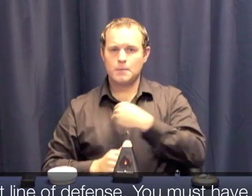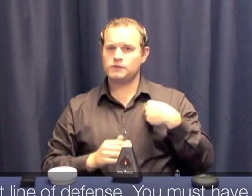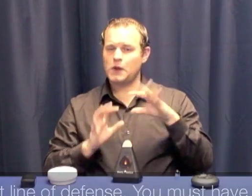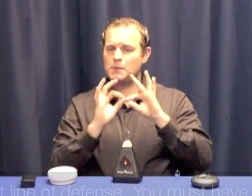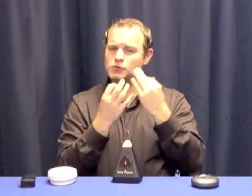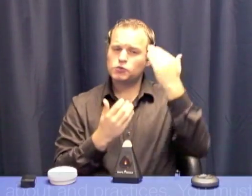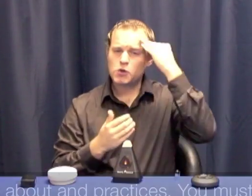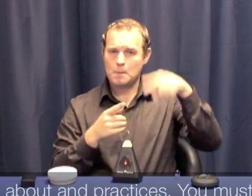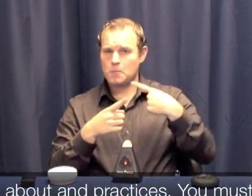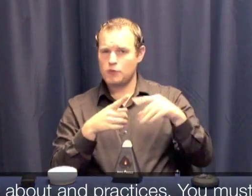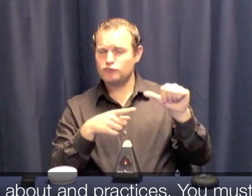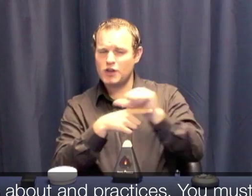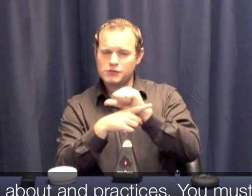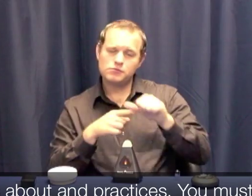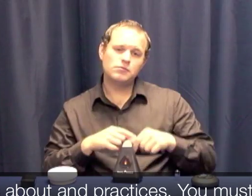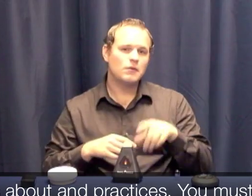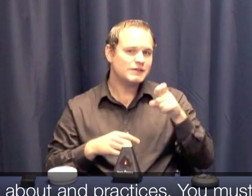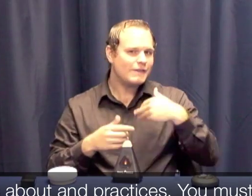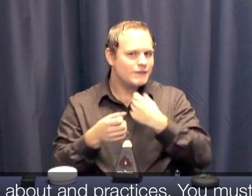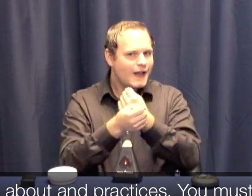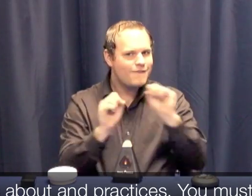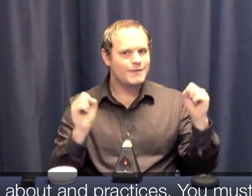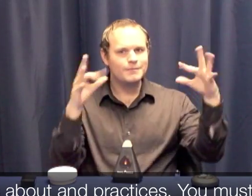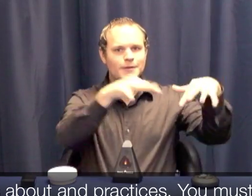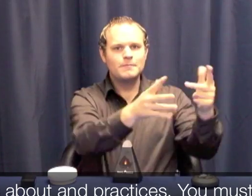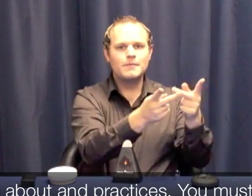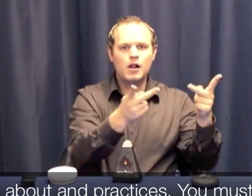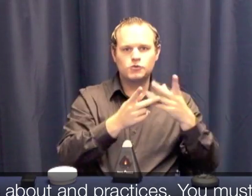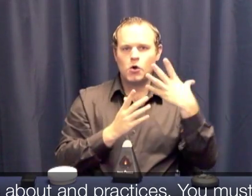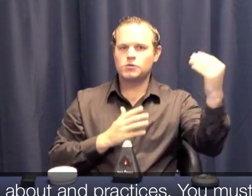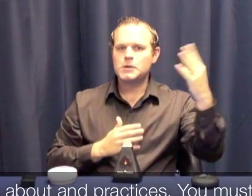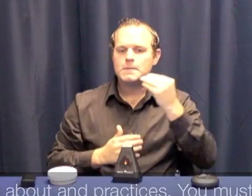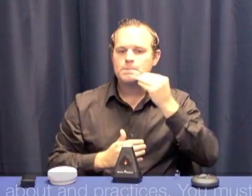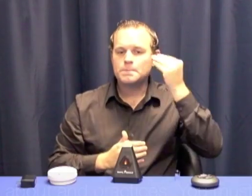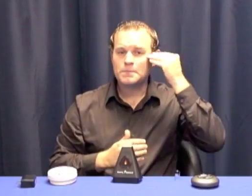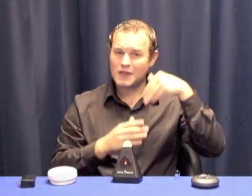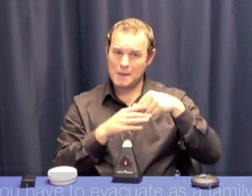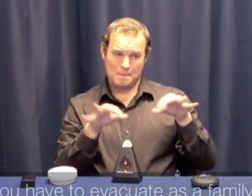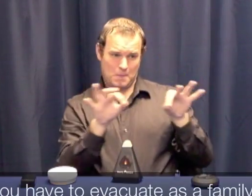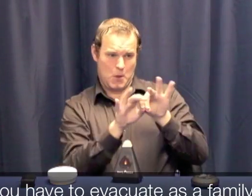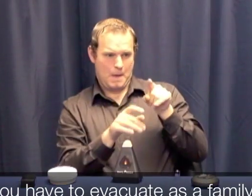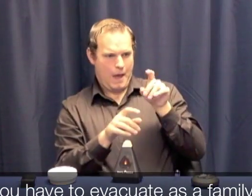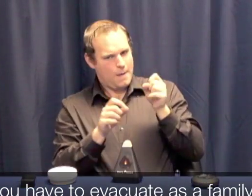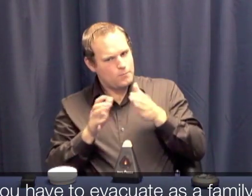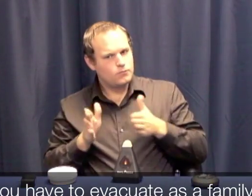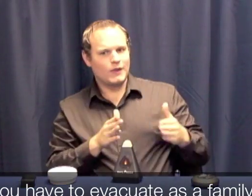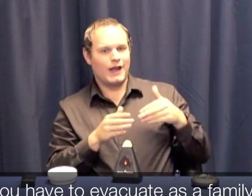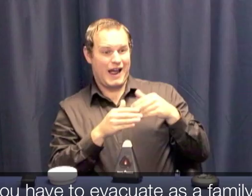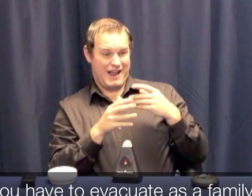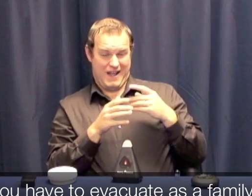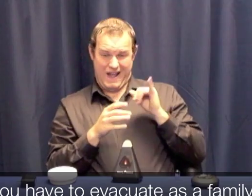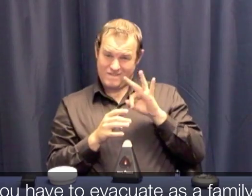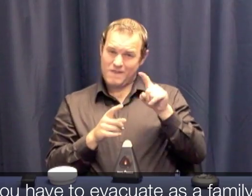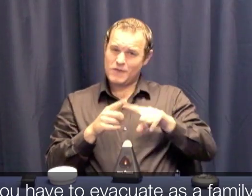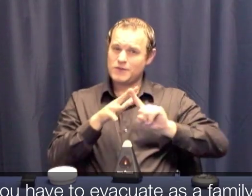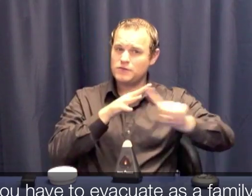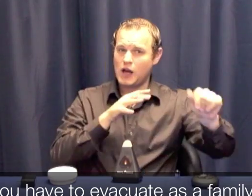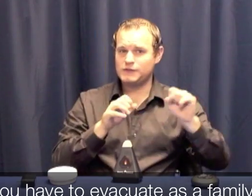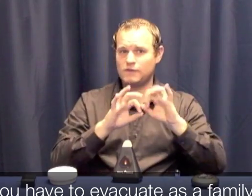an evacuation plan that every member of the family knows about and practices. You must have a safe place set up ahead of